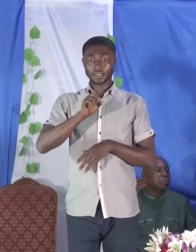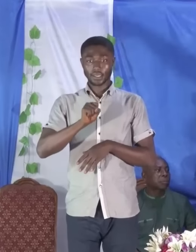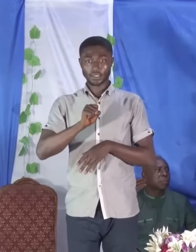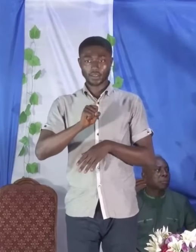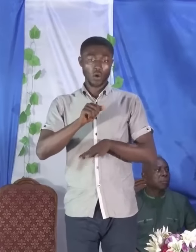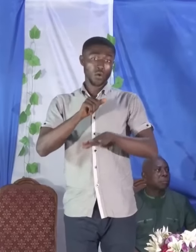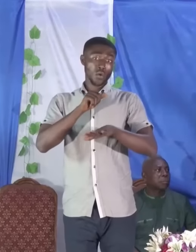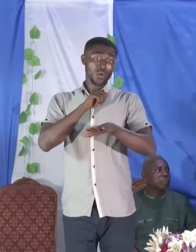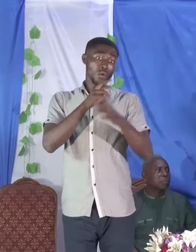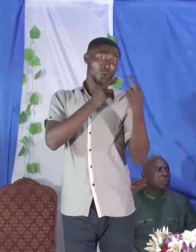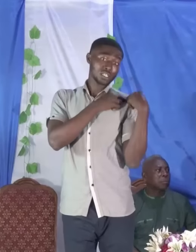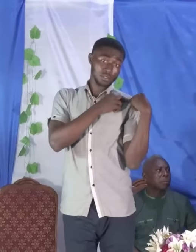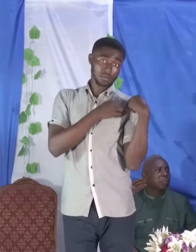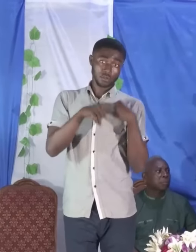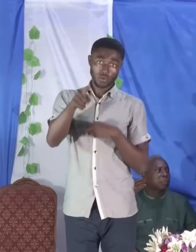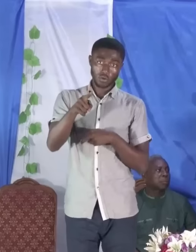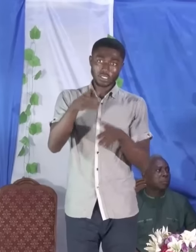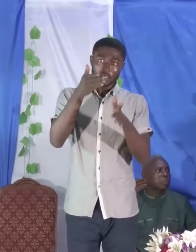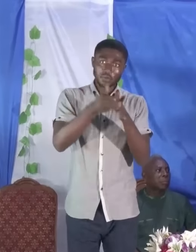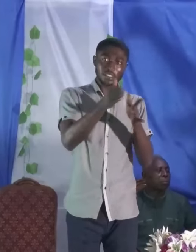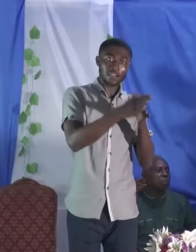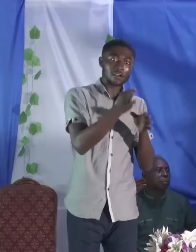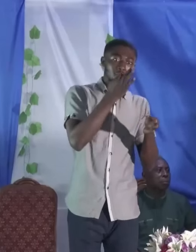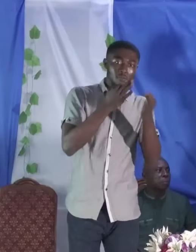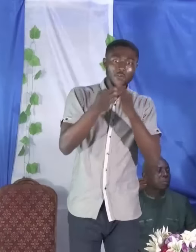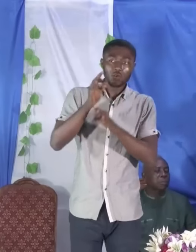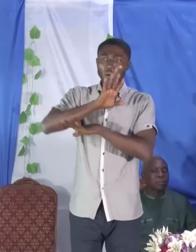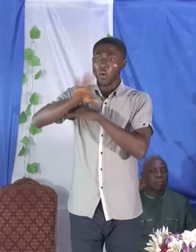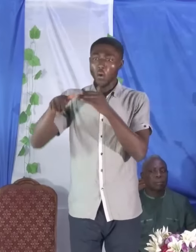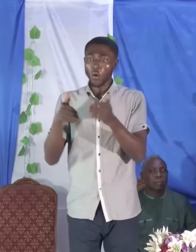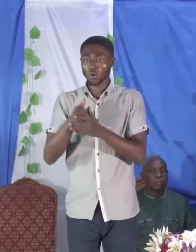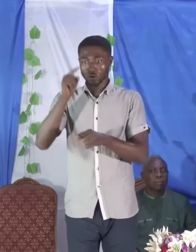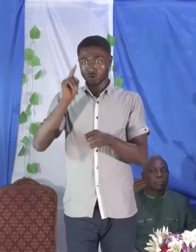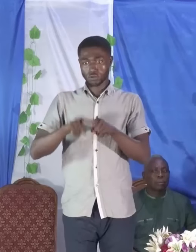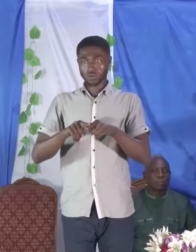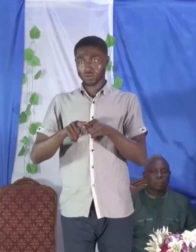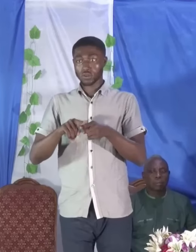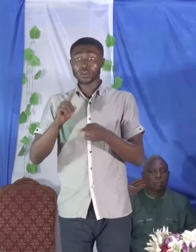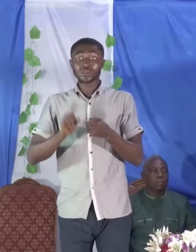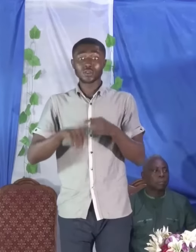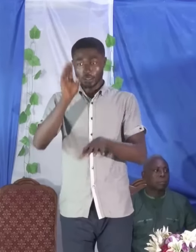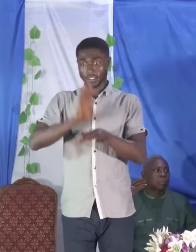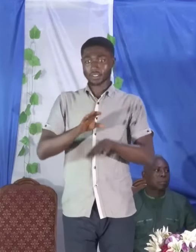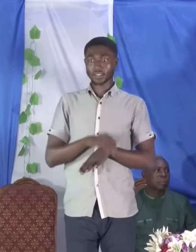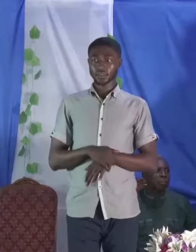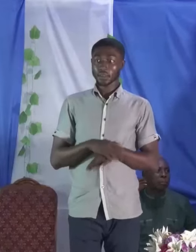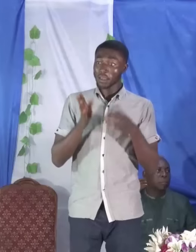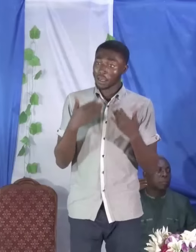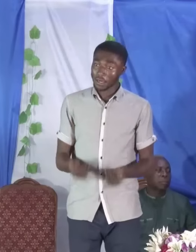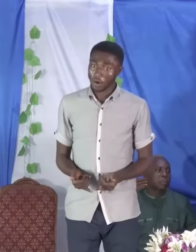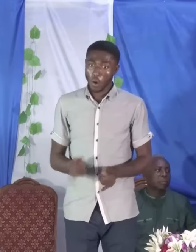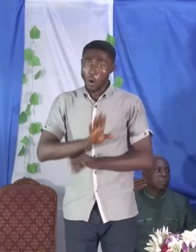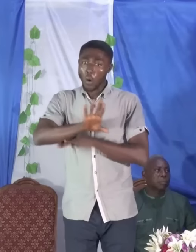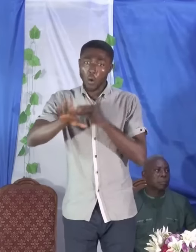no asode ma enkrofo no deacons na be gina ho na o mo ache e de ama asore no sane ma wa nyina ya tuogu